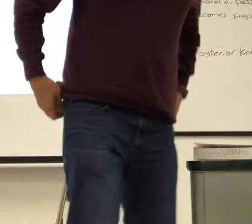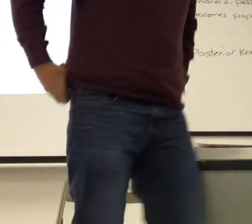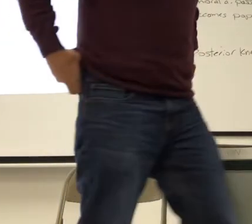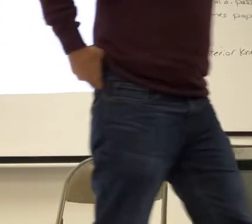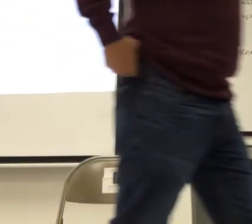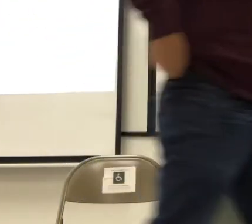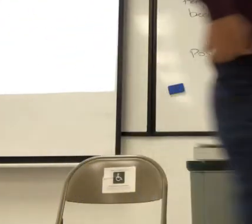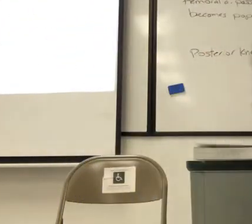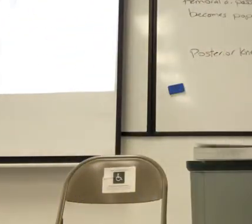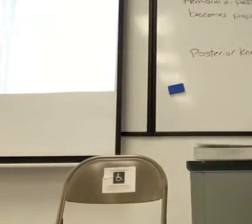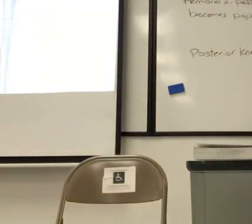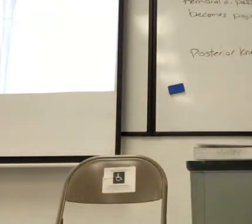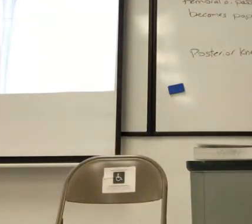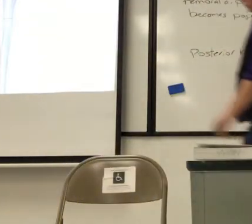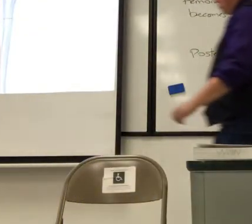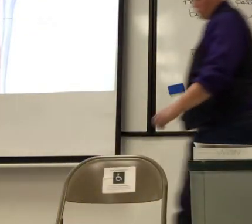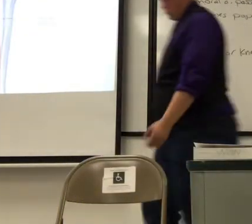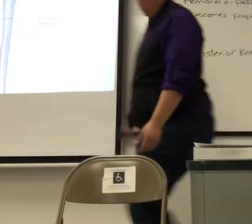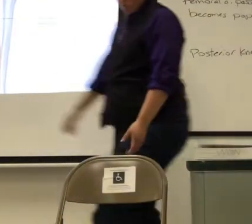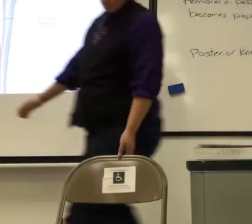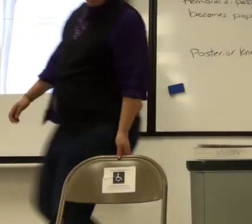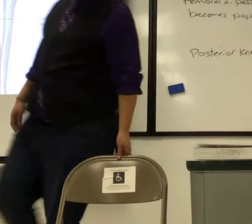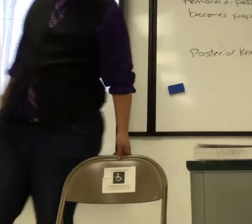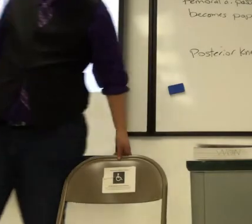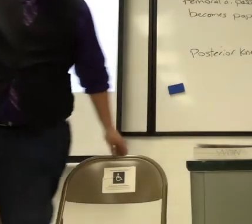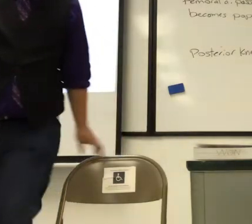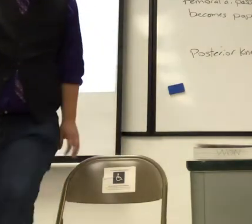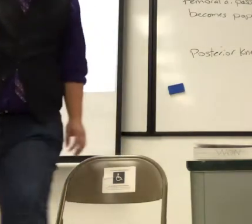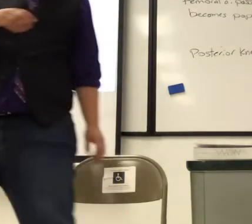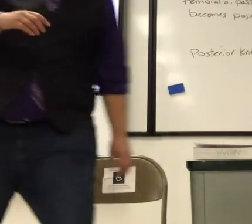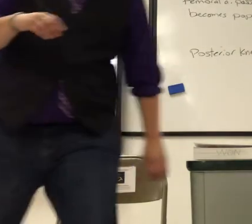That's the membrane between tib fib, right?